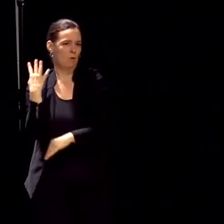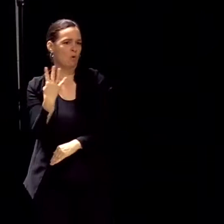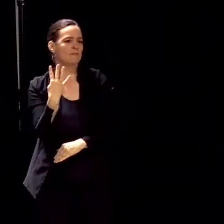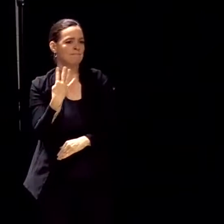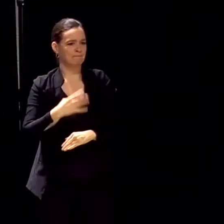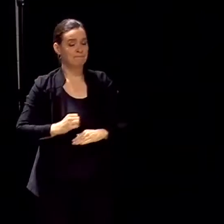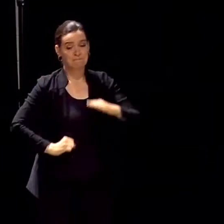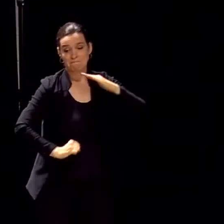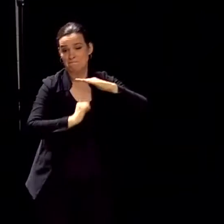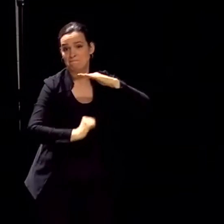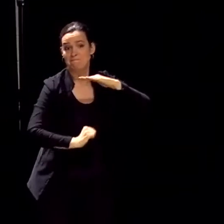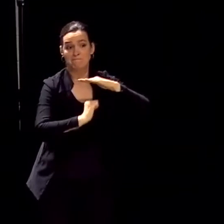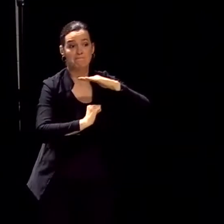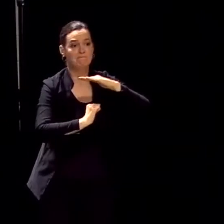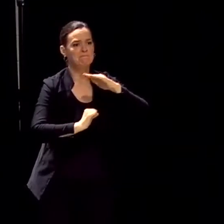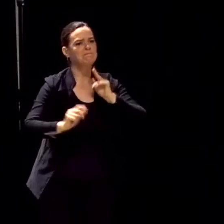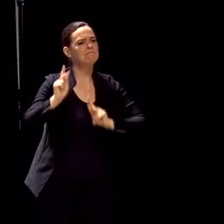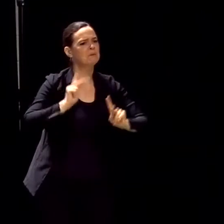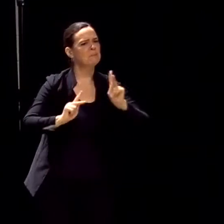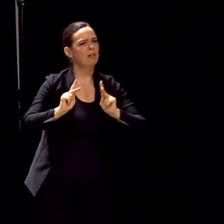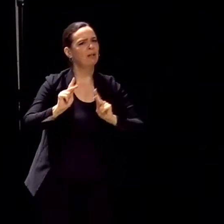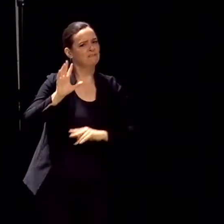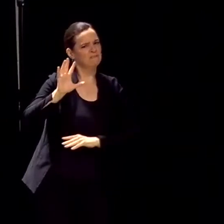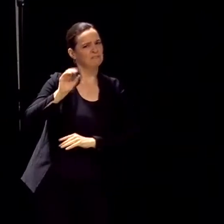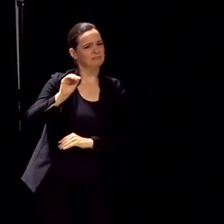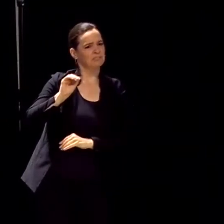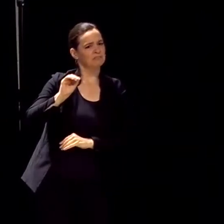to get under control, we may do that countywide.